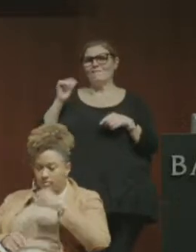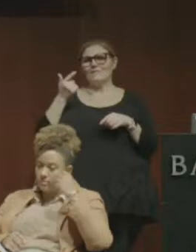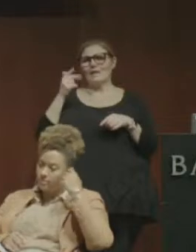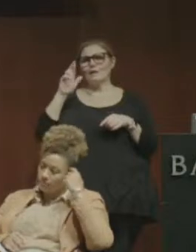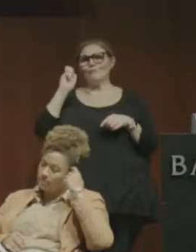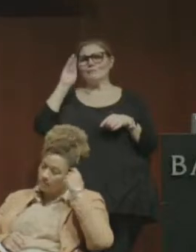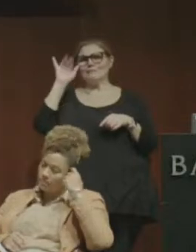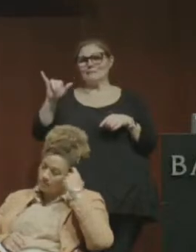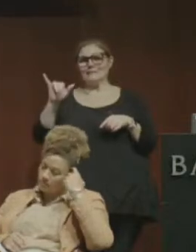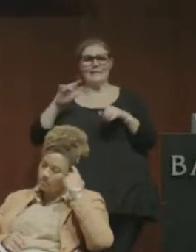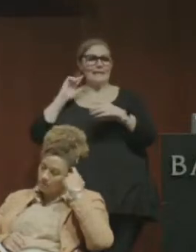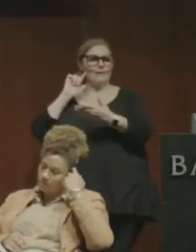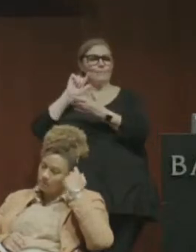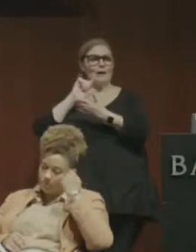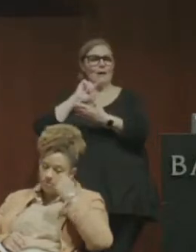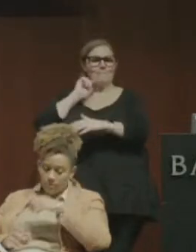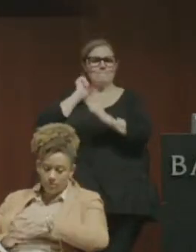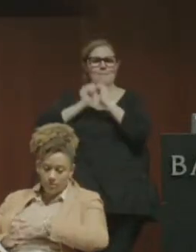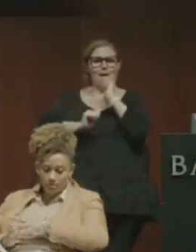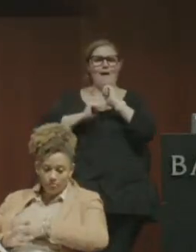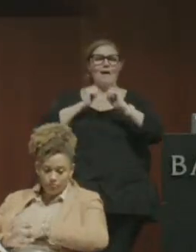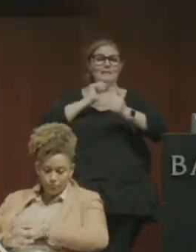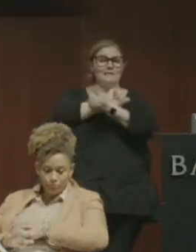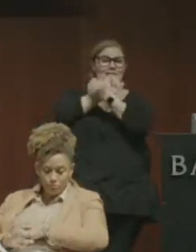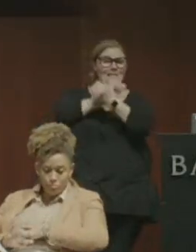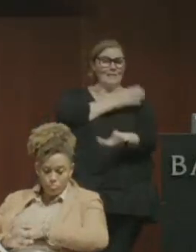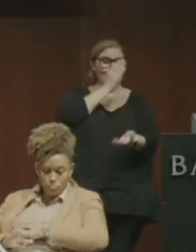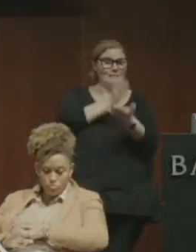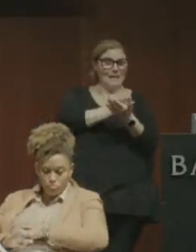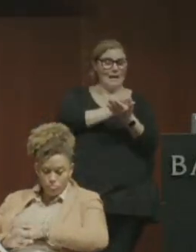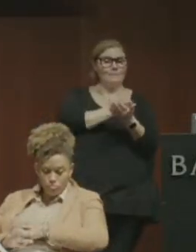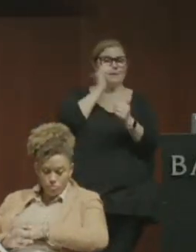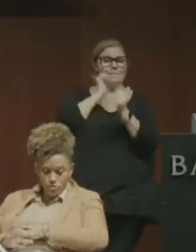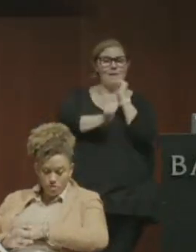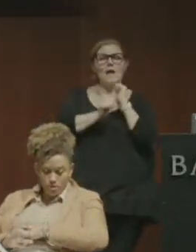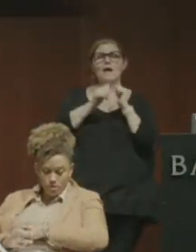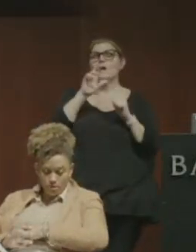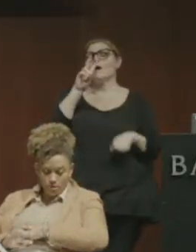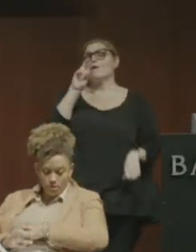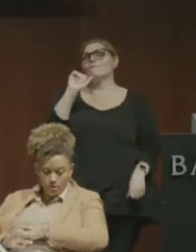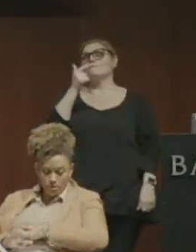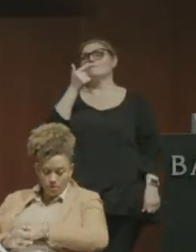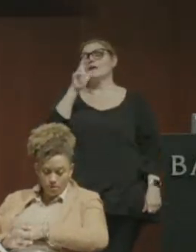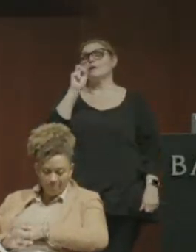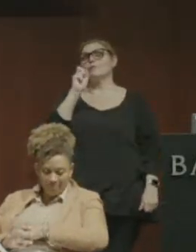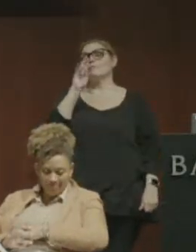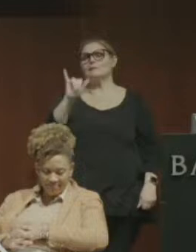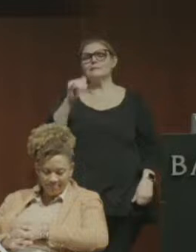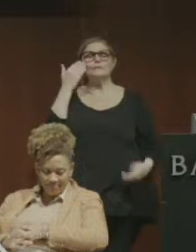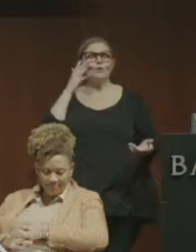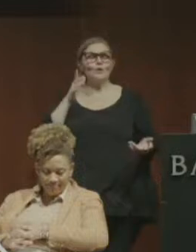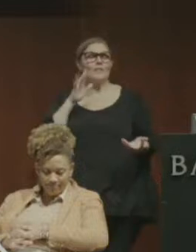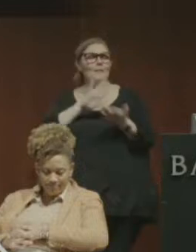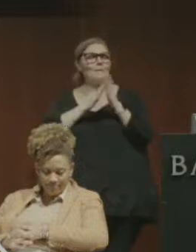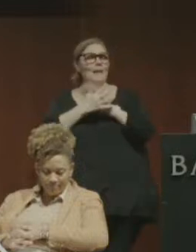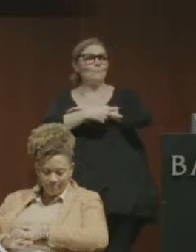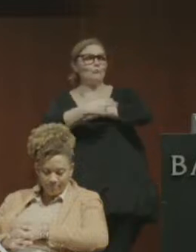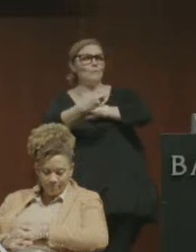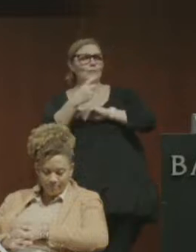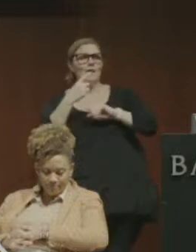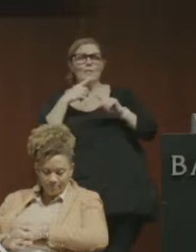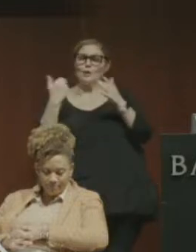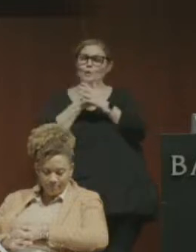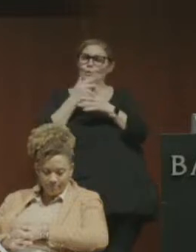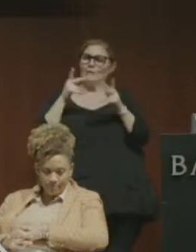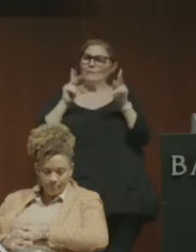statutes that were passed immediately after slavery's end. So vagrancy laws, if you're not familiar, criminalized the newly